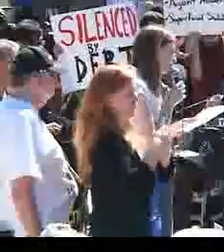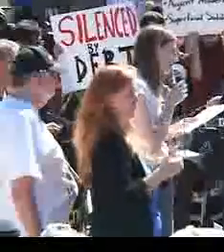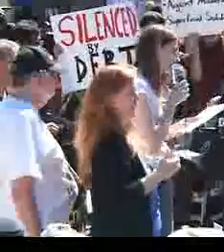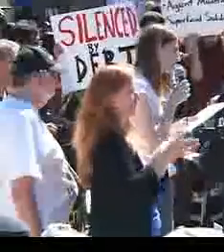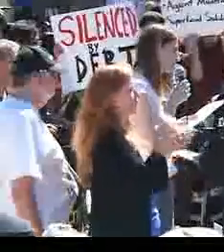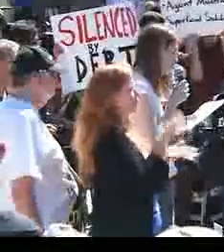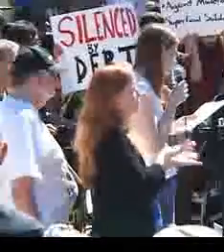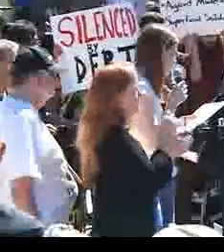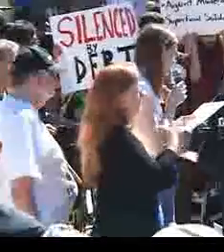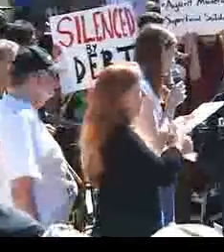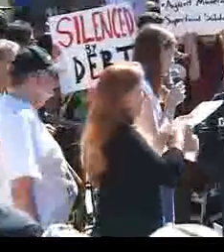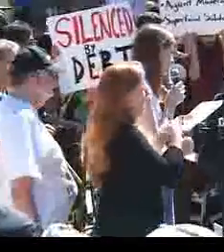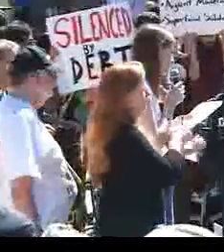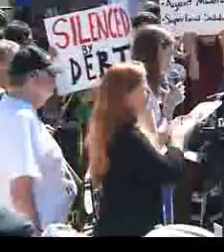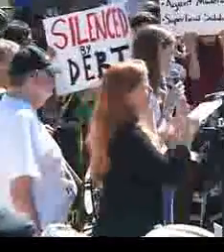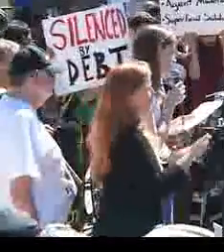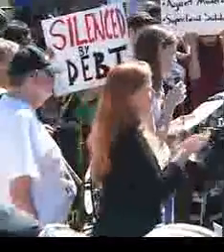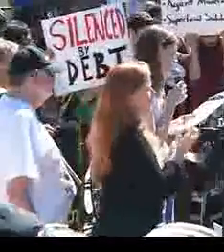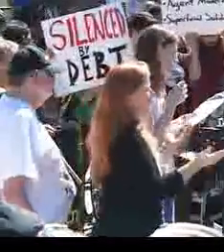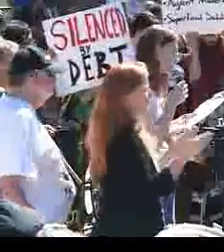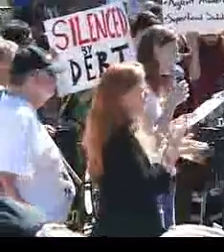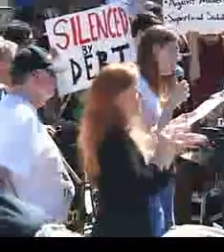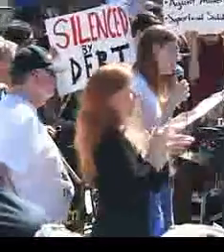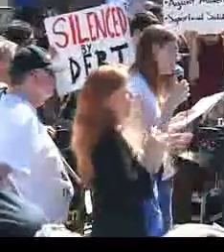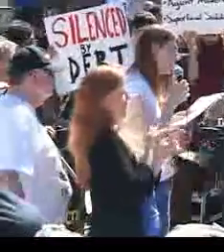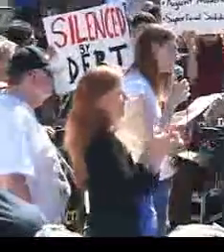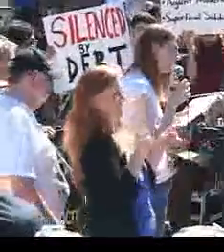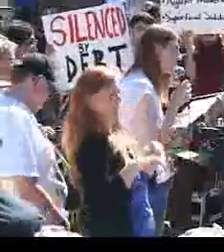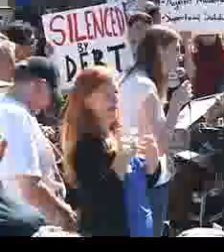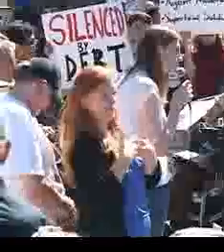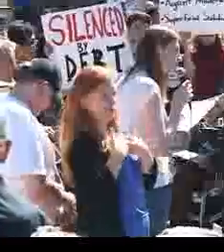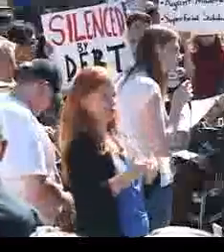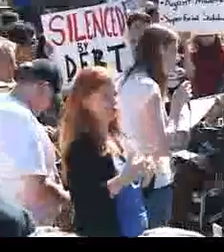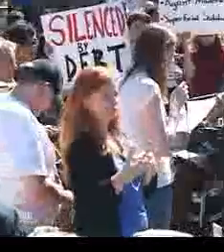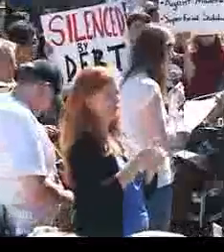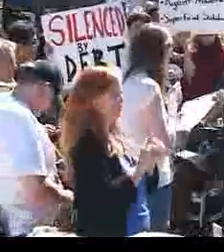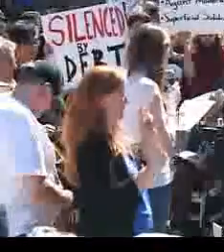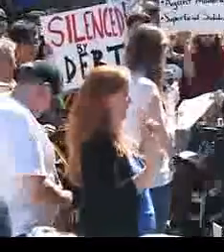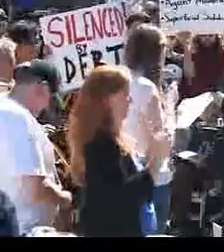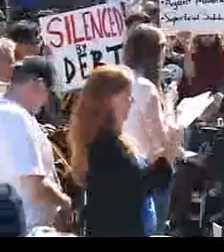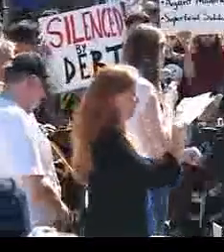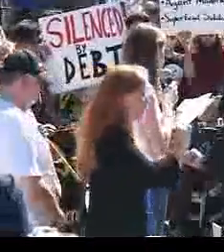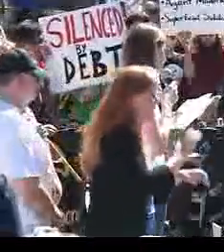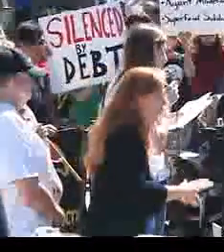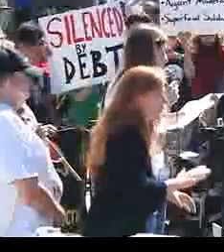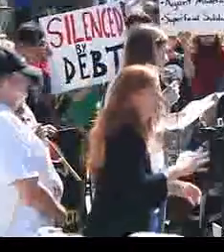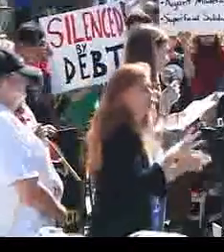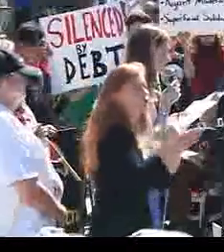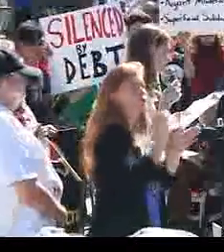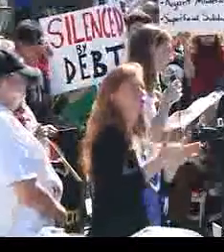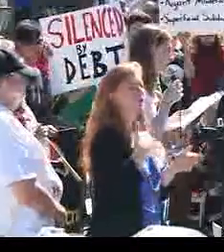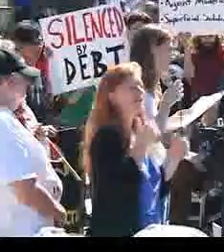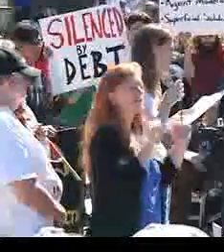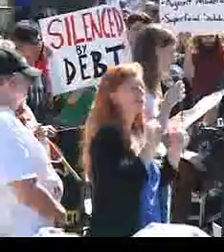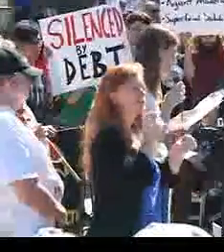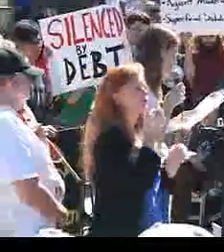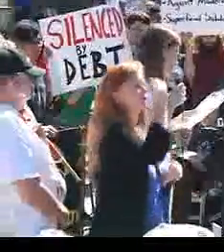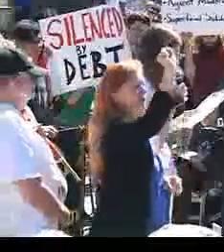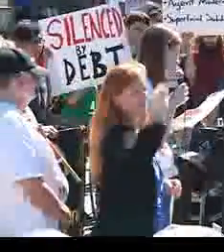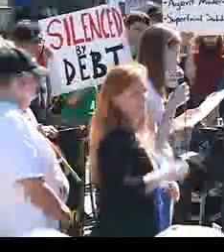into objects and exploited by its operations, but that, like workers, students have the capacity to